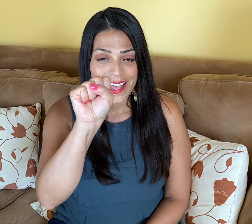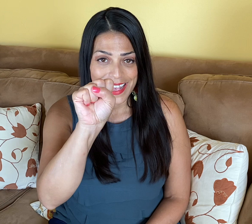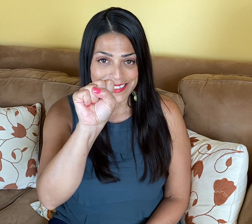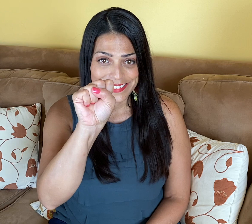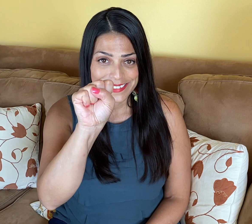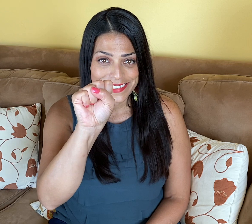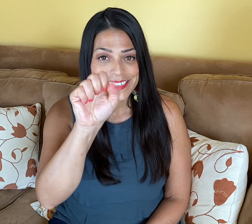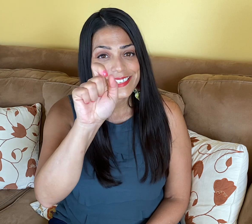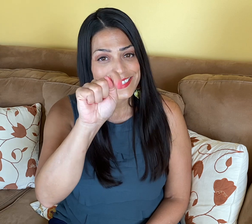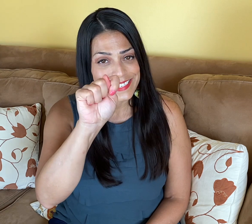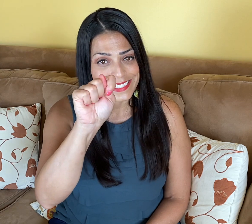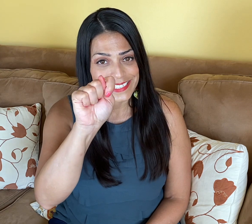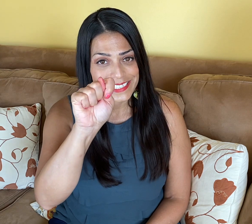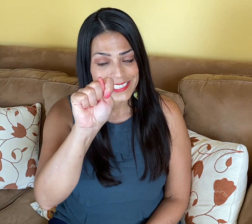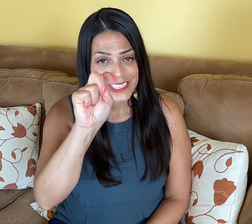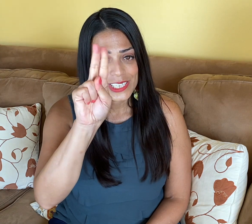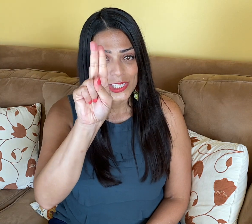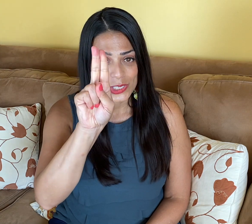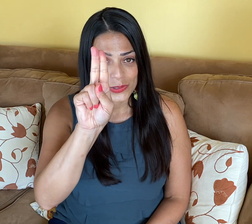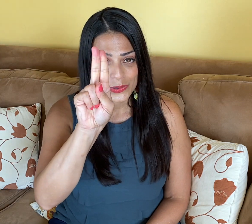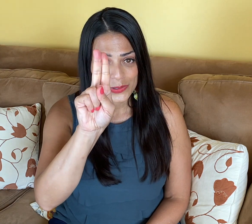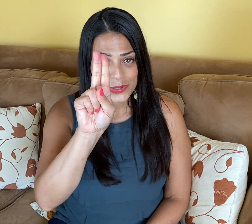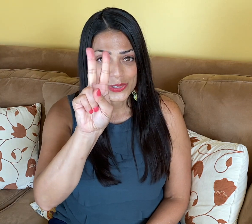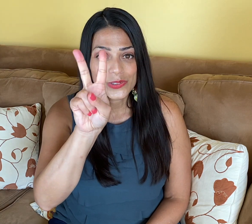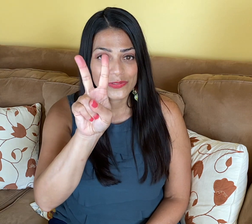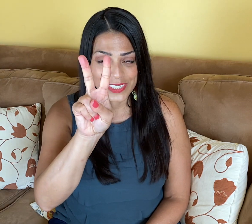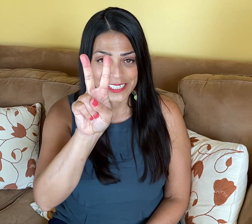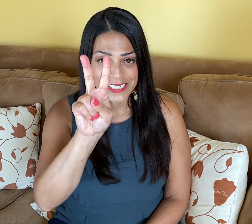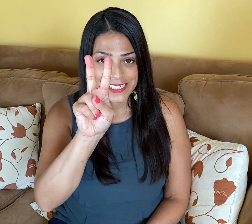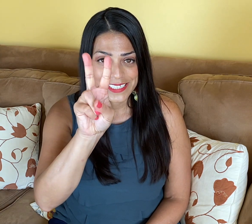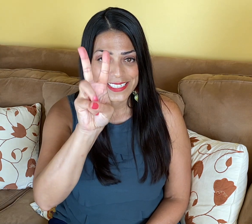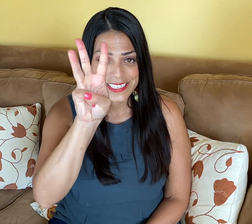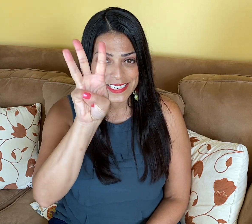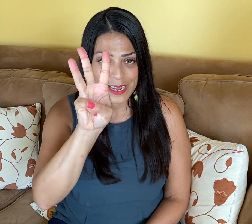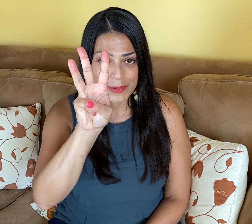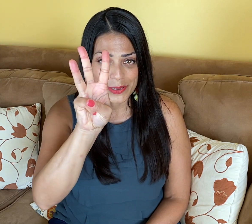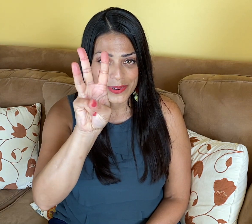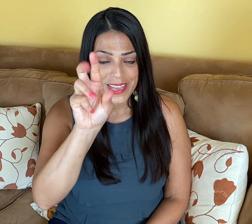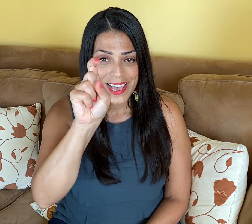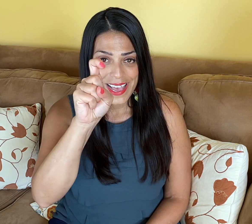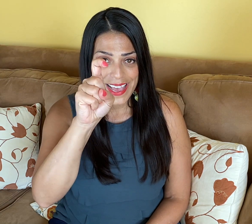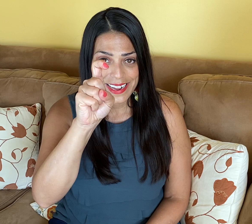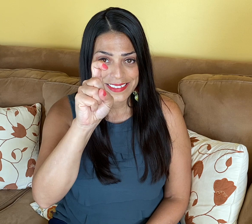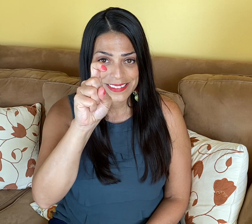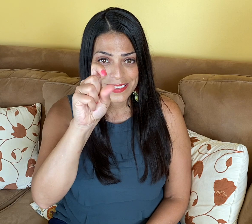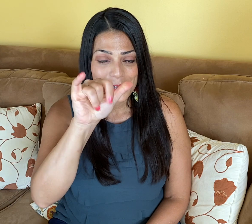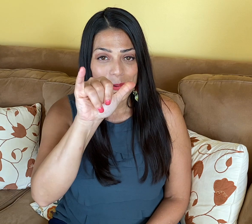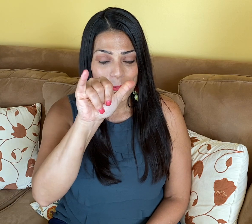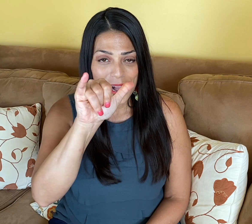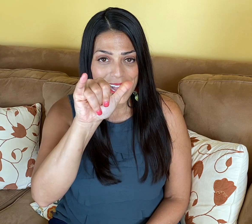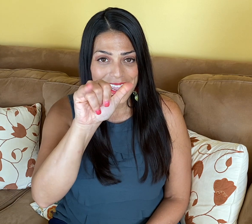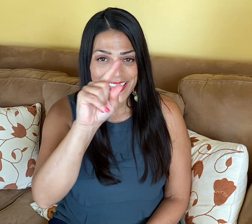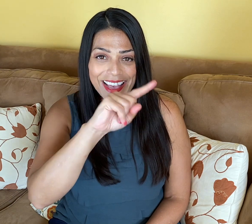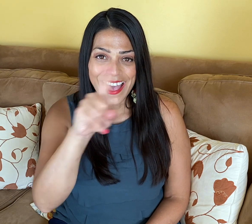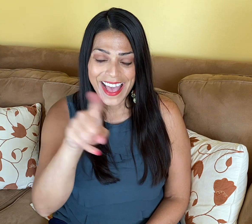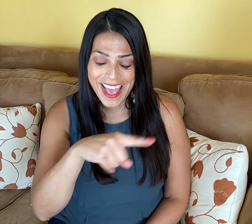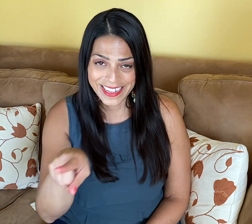S, T, U, V, W, X, Y, and